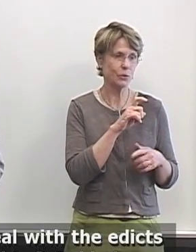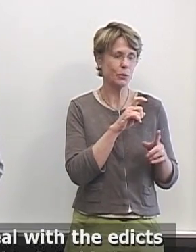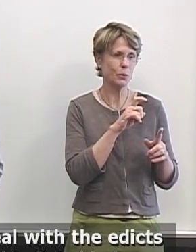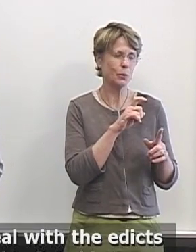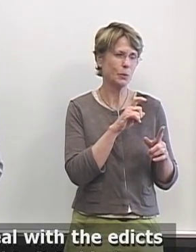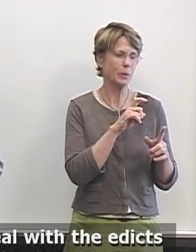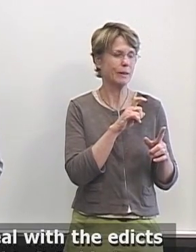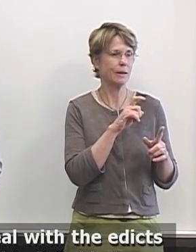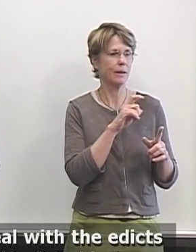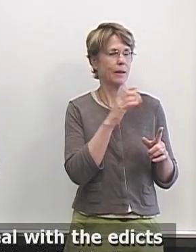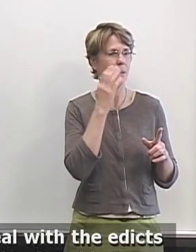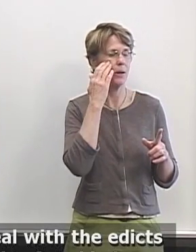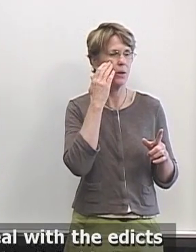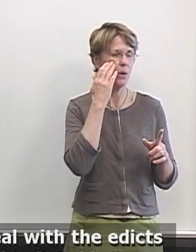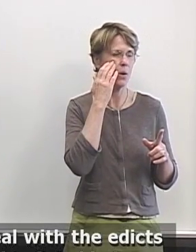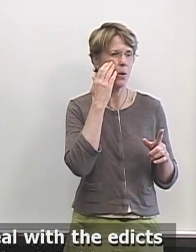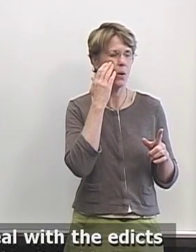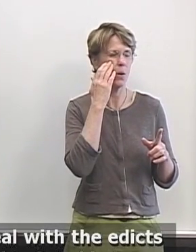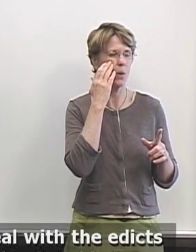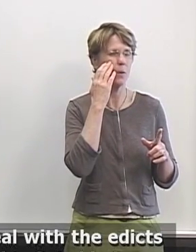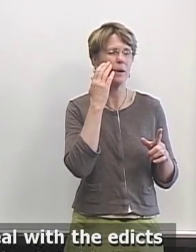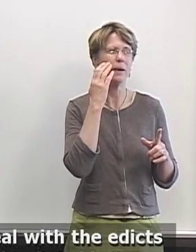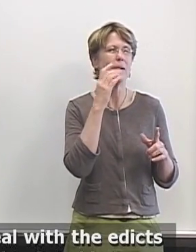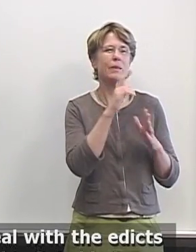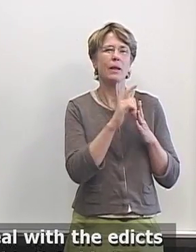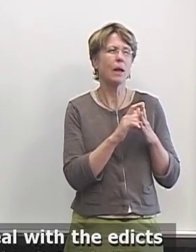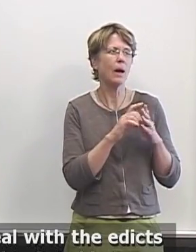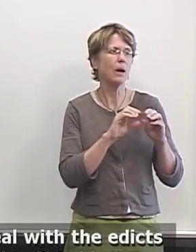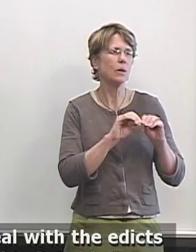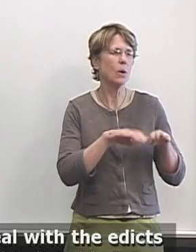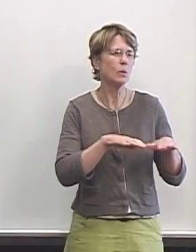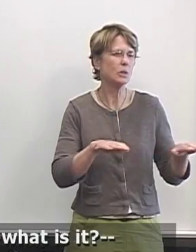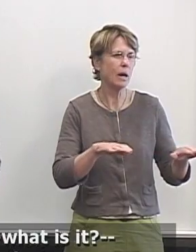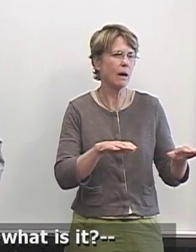the edicts of No Child Left Behind,